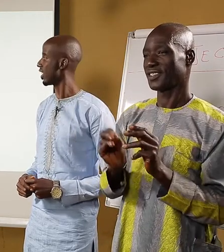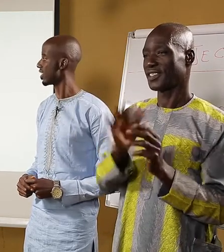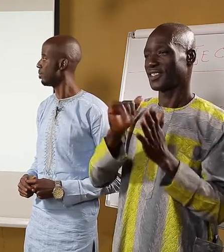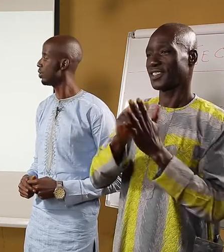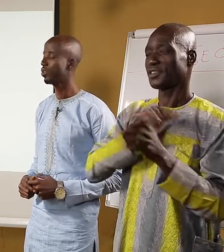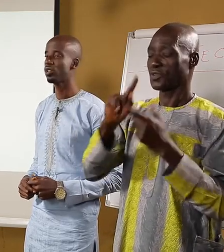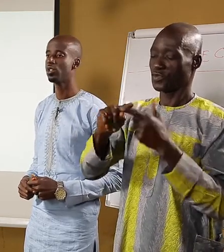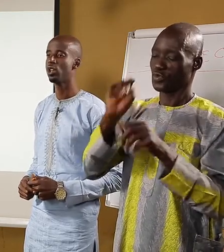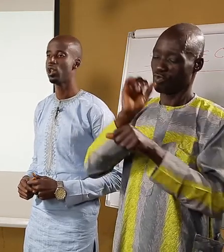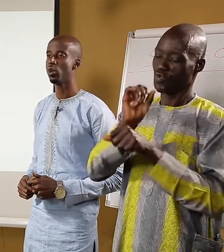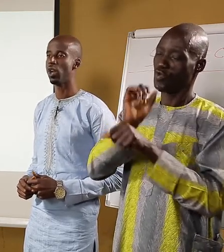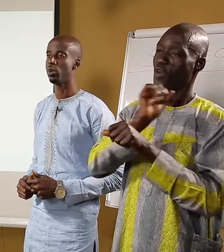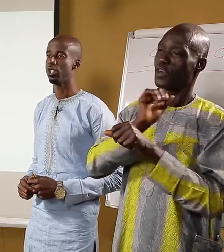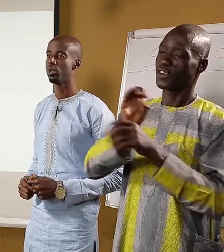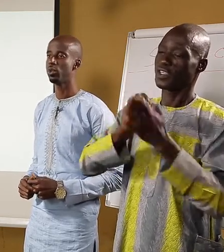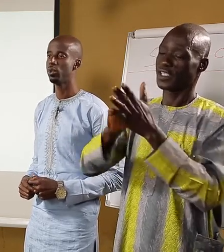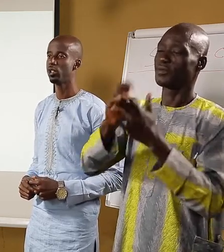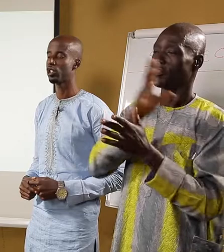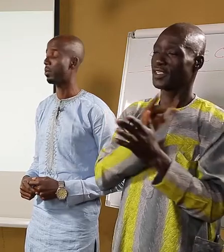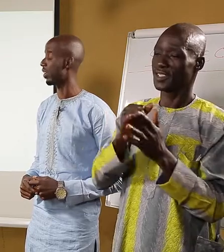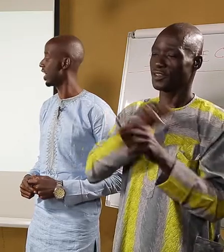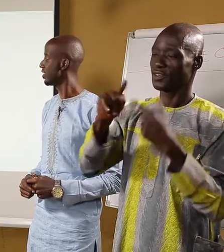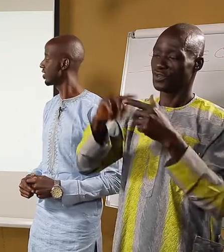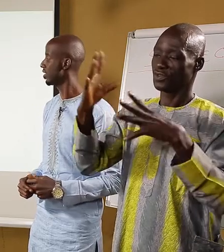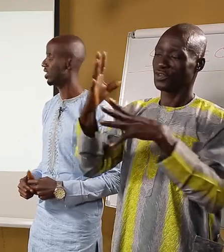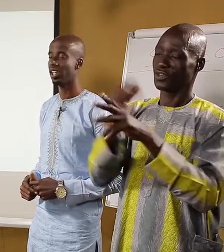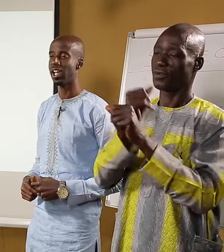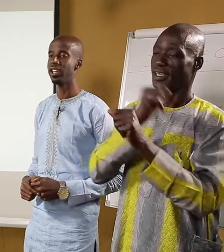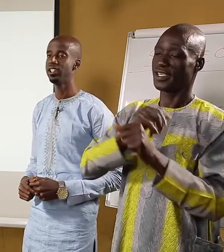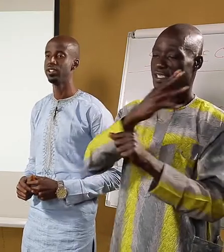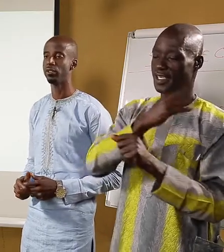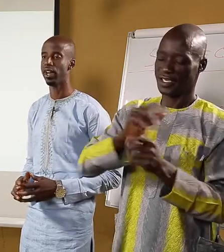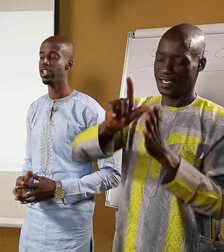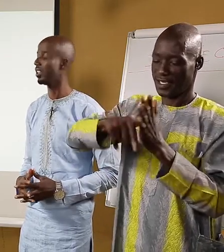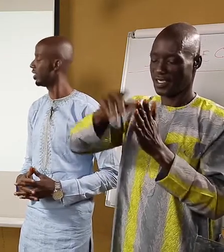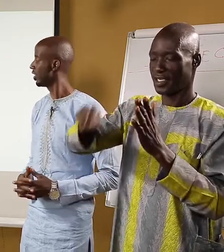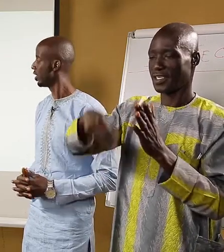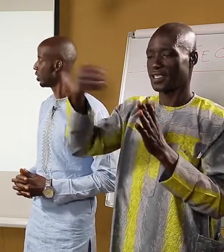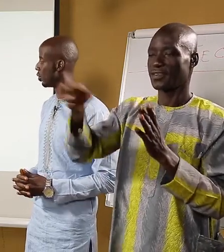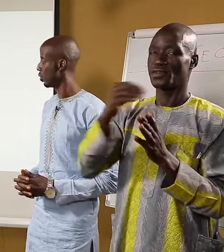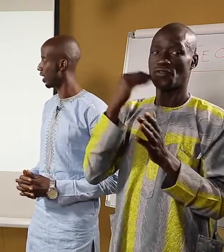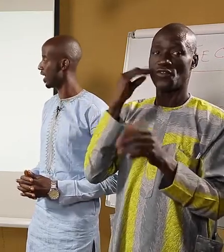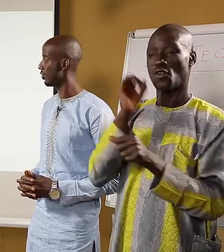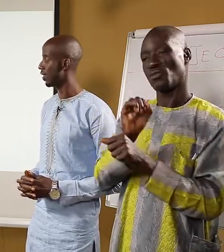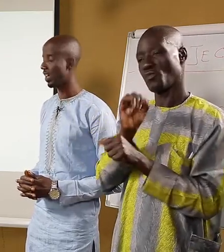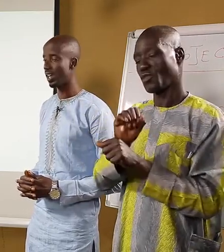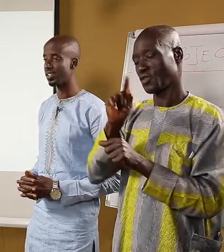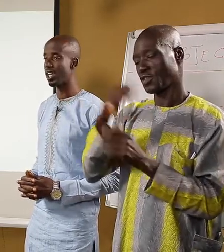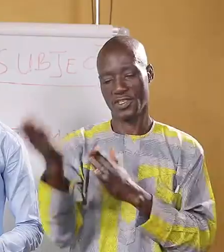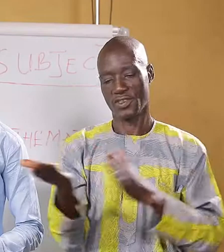work examples, we are going to summarize, and finally, we will